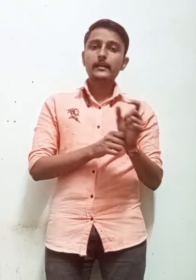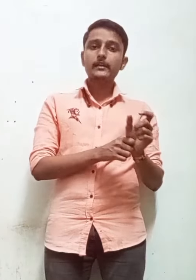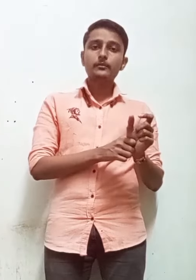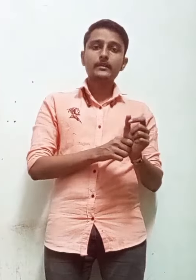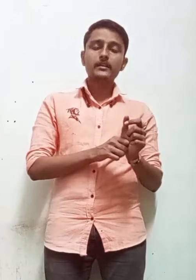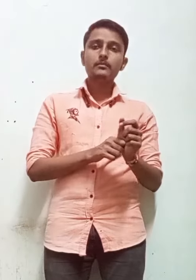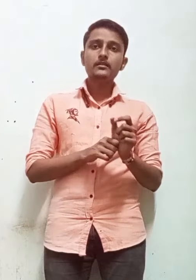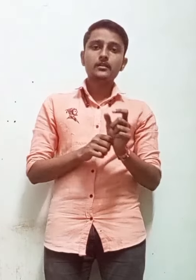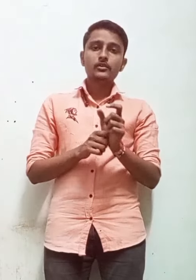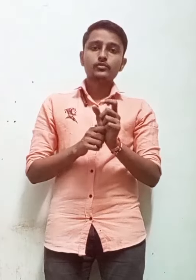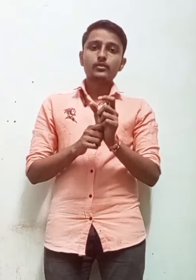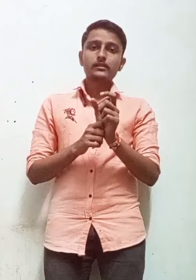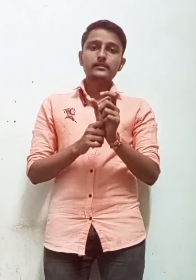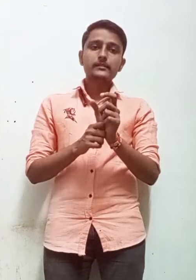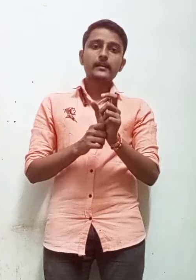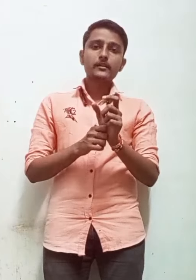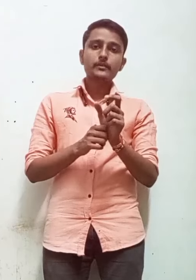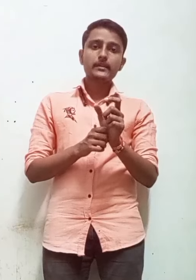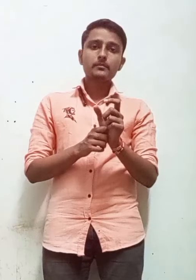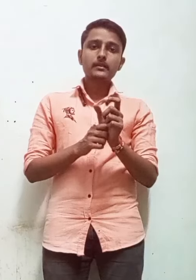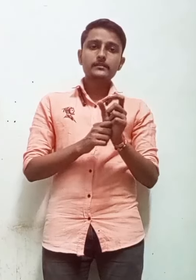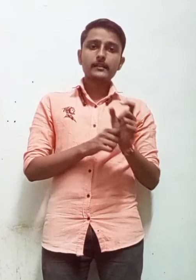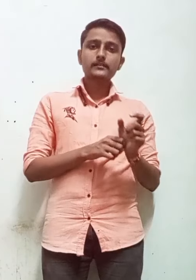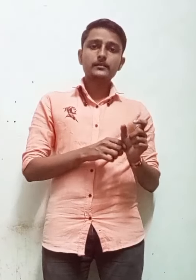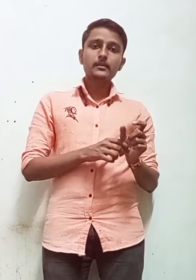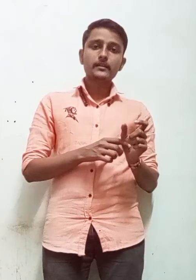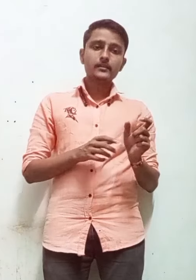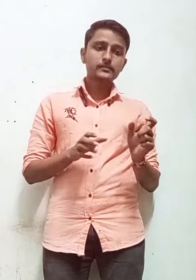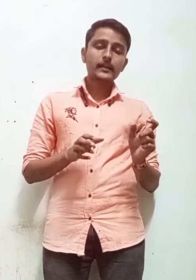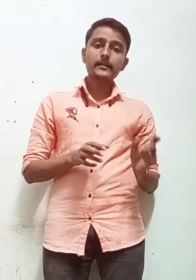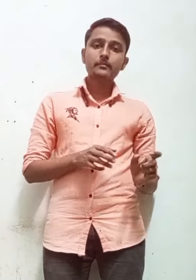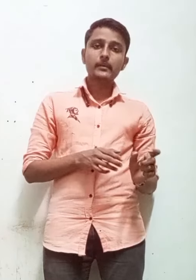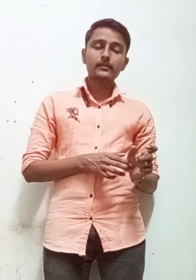static variable. So this static variable is accessible in static method